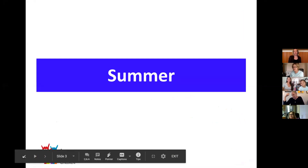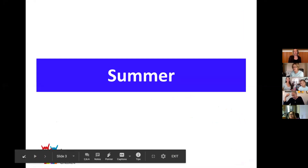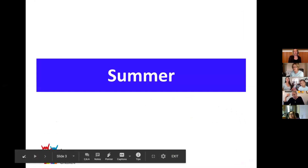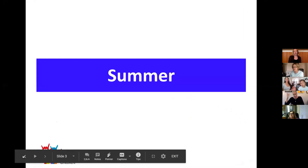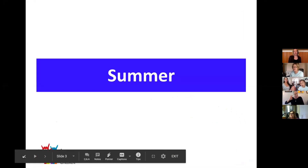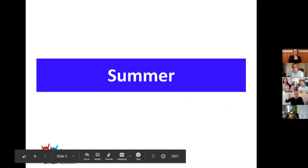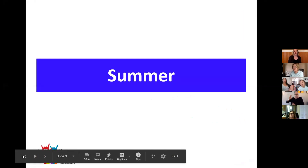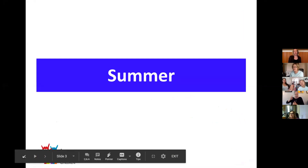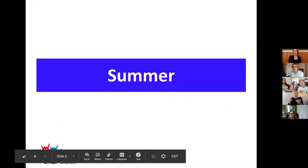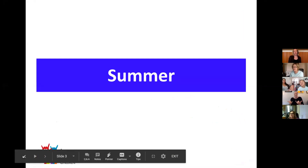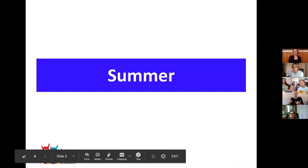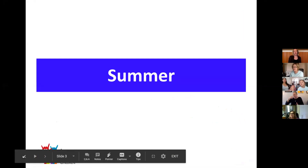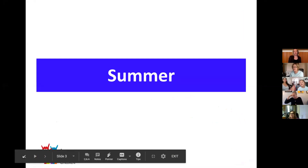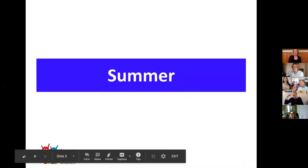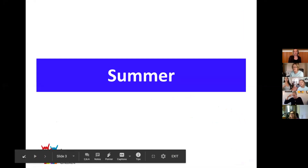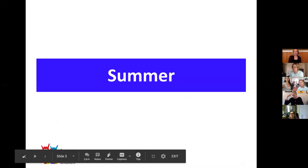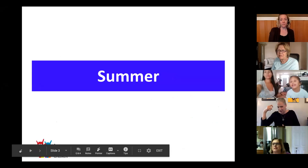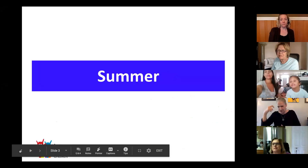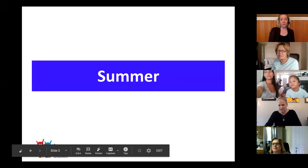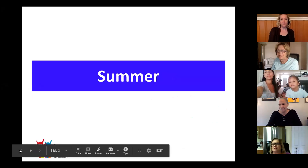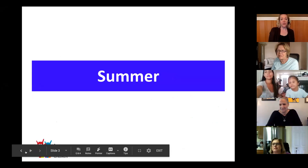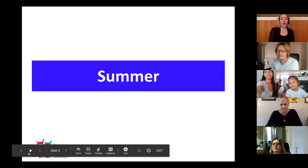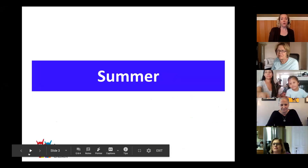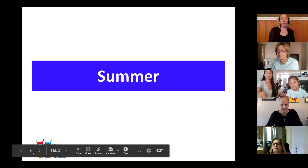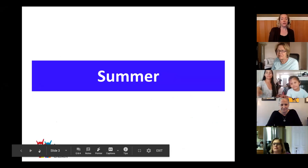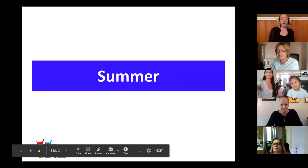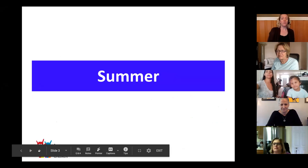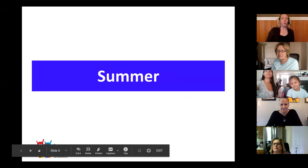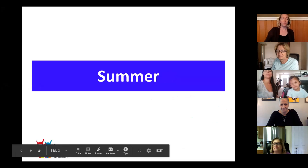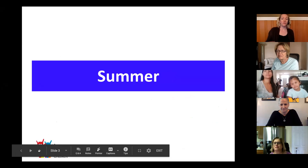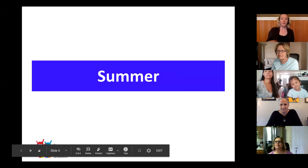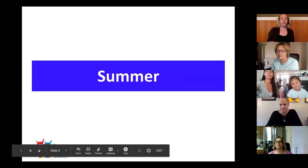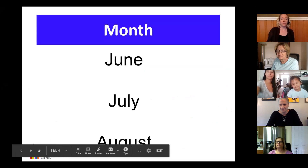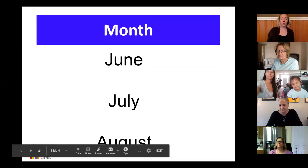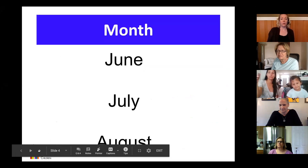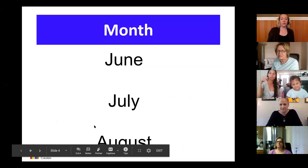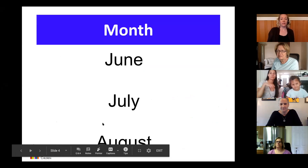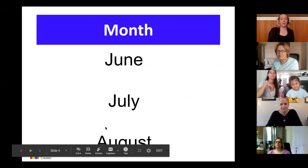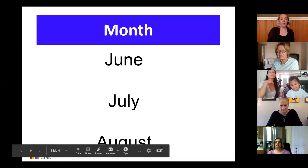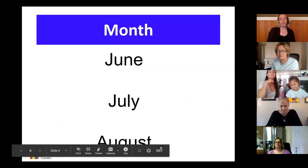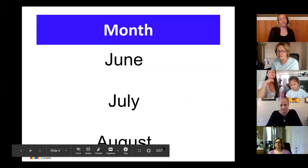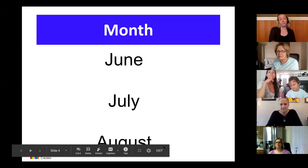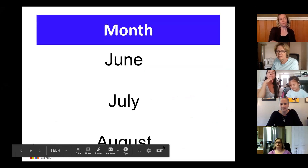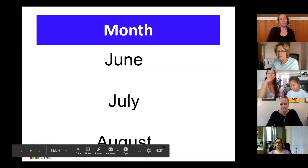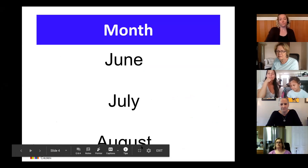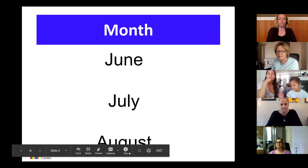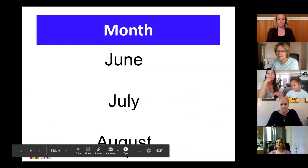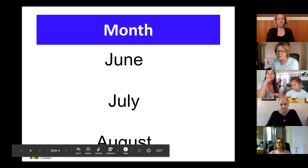brow. So that's the ideology of it. Now it's kind of morphed into what we see today.